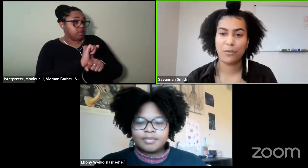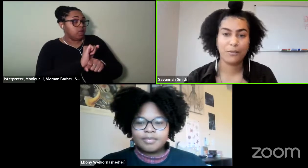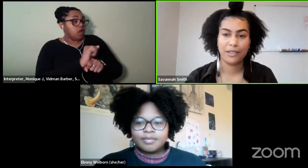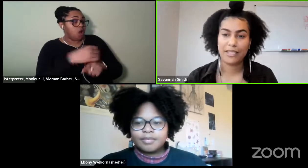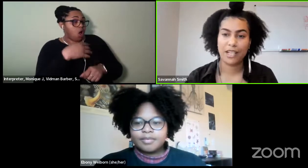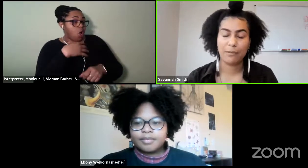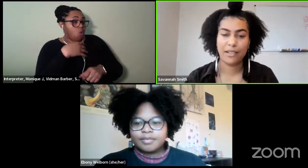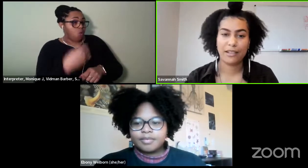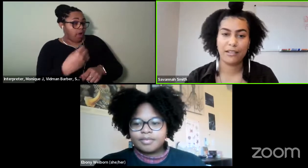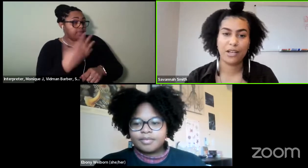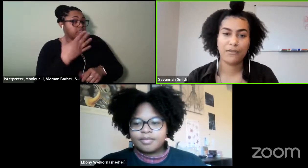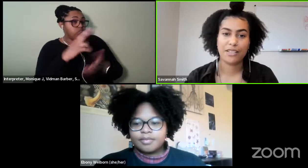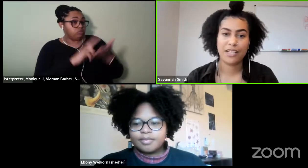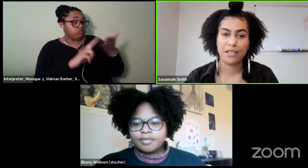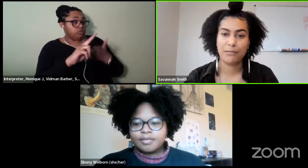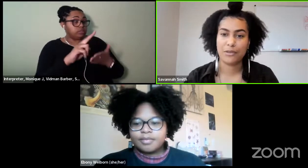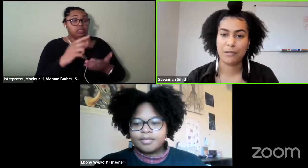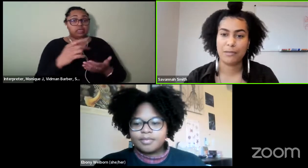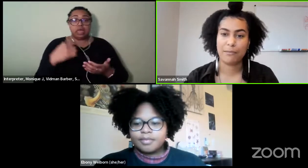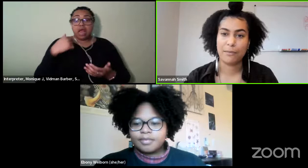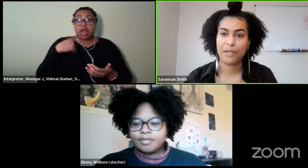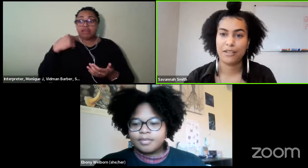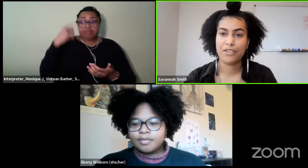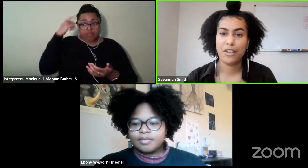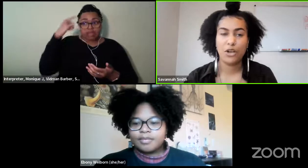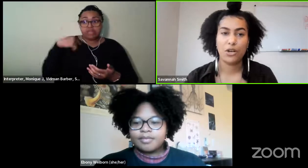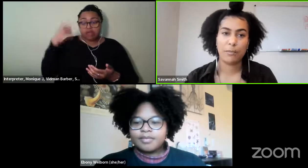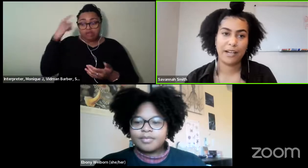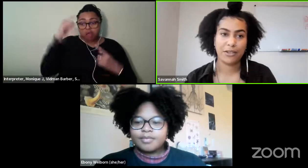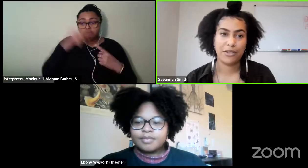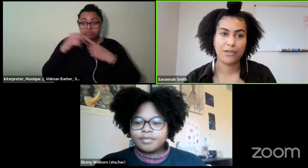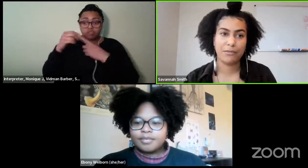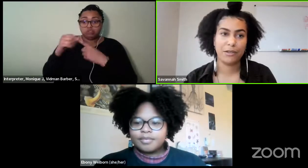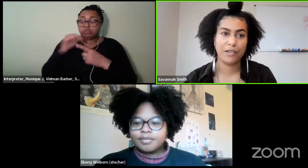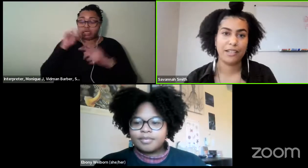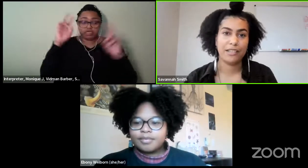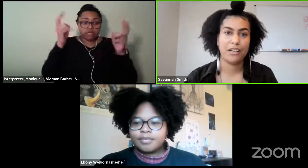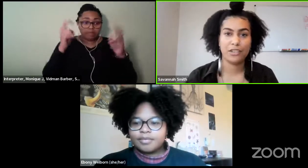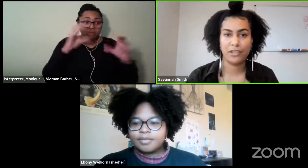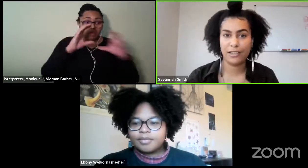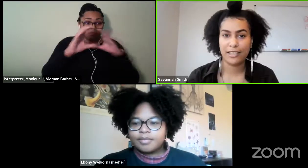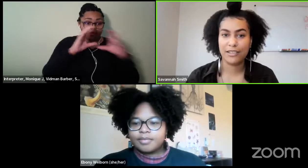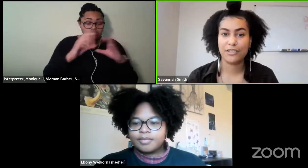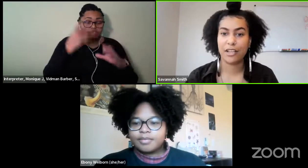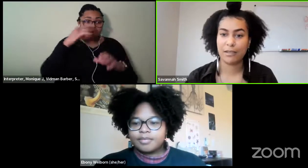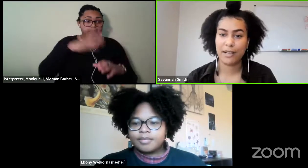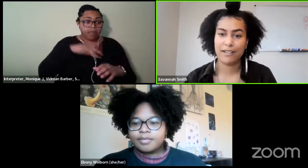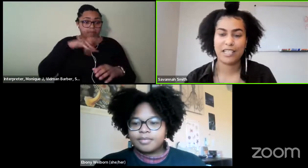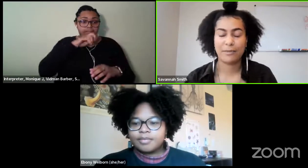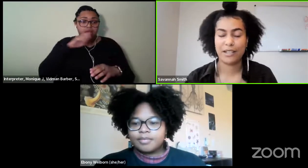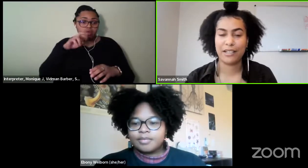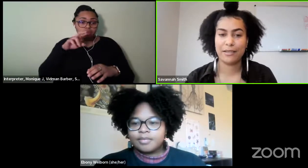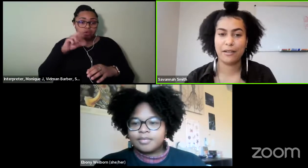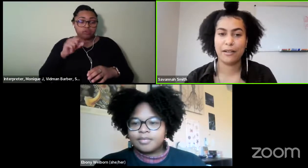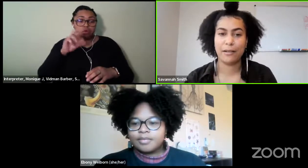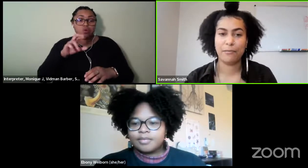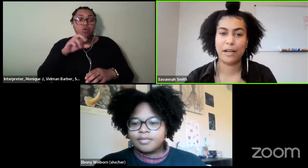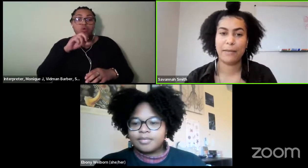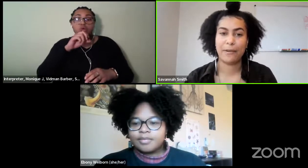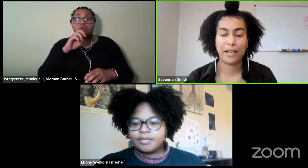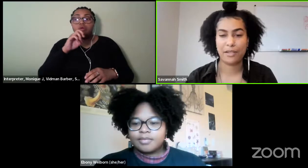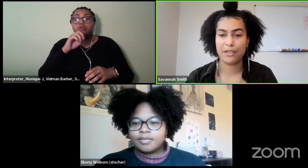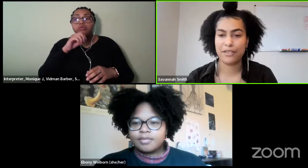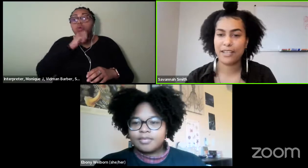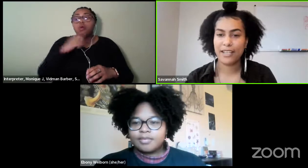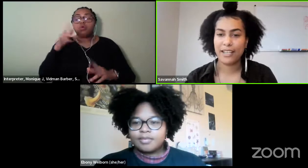me special and weren't really a topic of conversation between me and my peers or my elders were very nonchalantly talked about and experienced